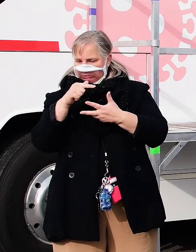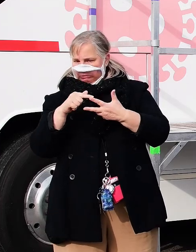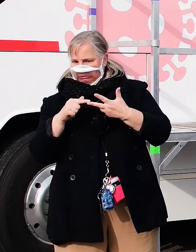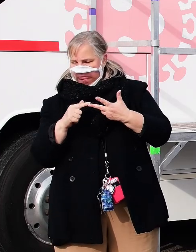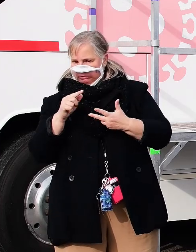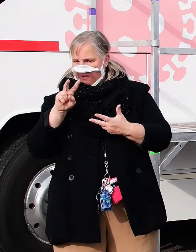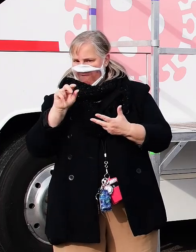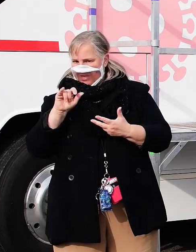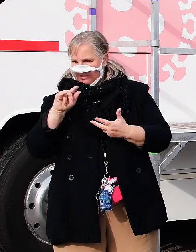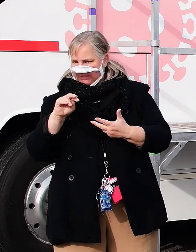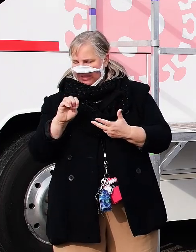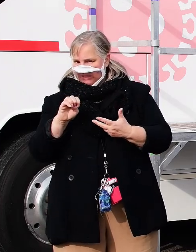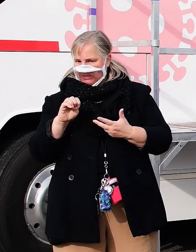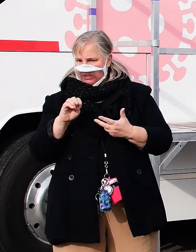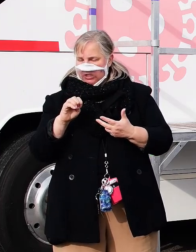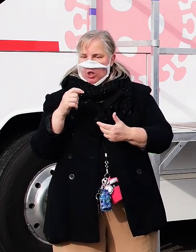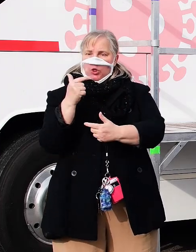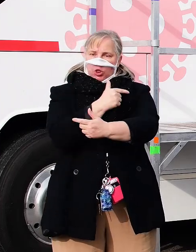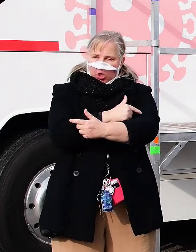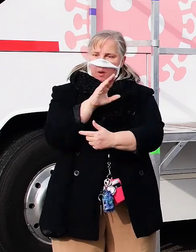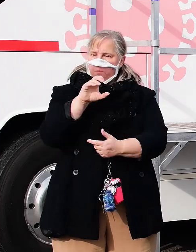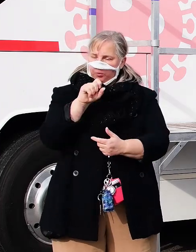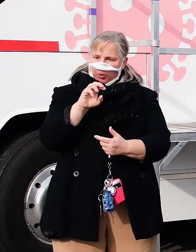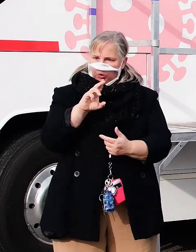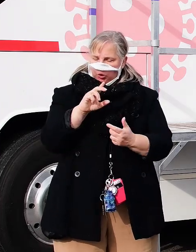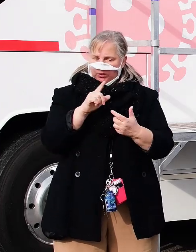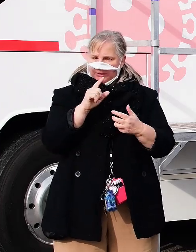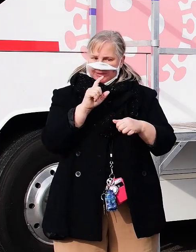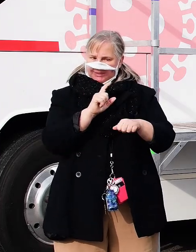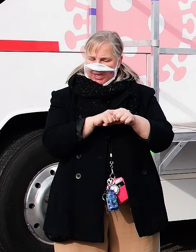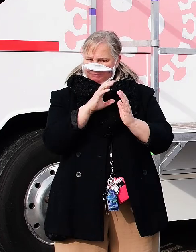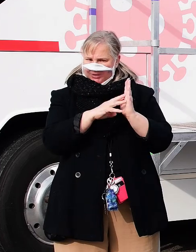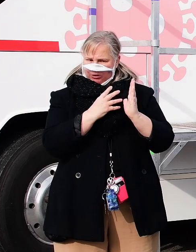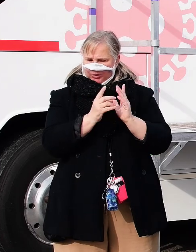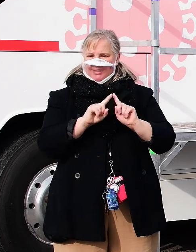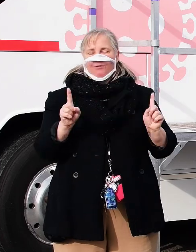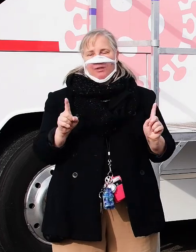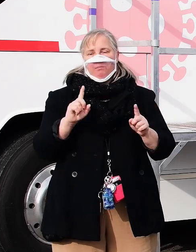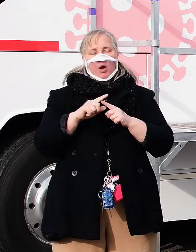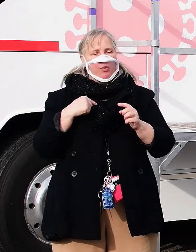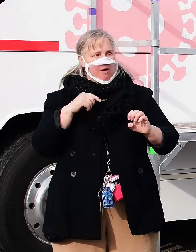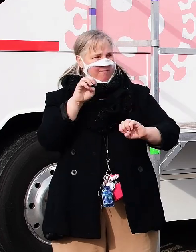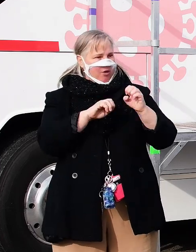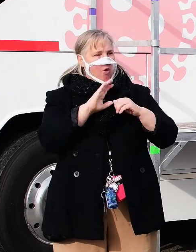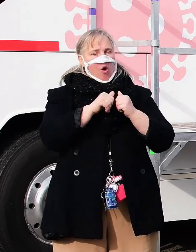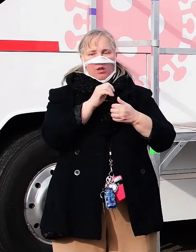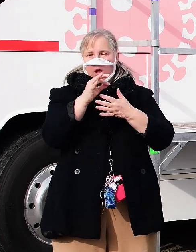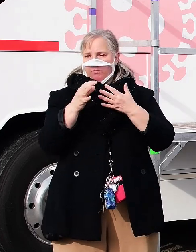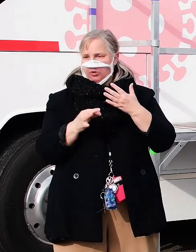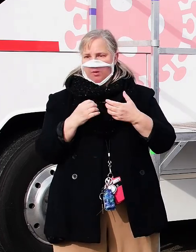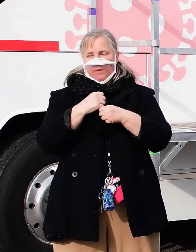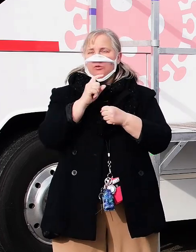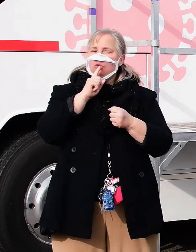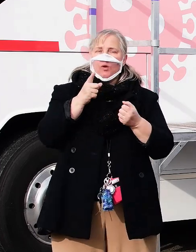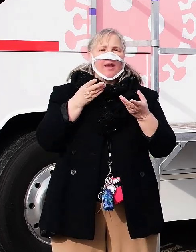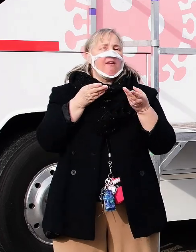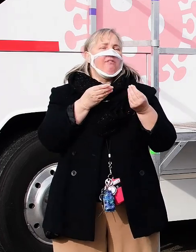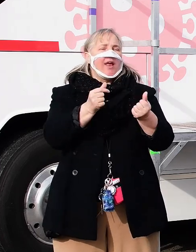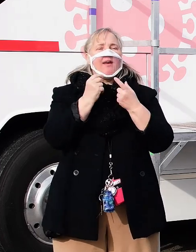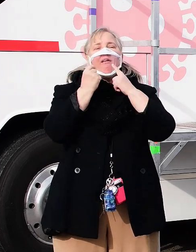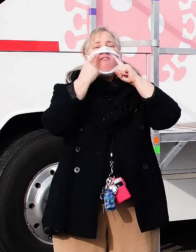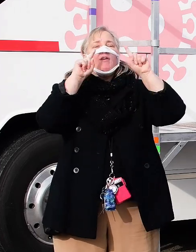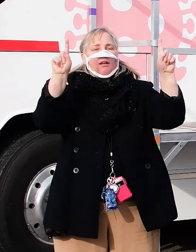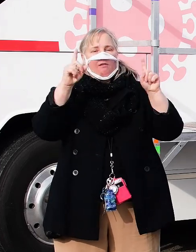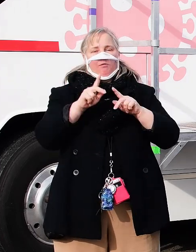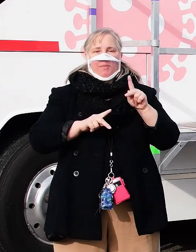timeline is a little bit different. But we are evaluating all possibilities to ensure the efficiency and the effectiveness